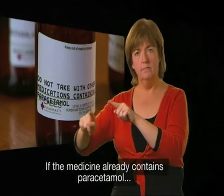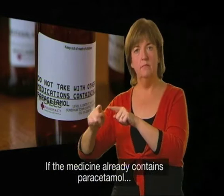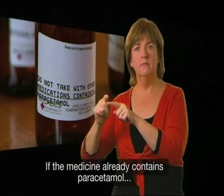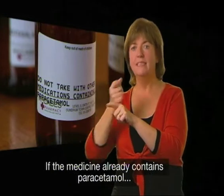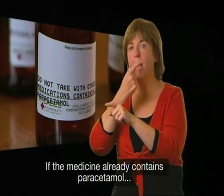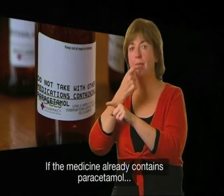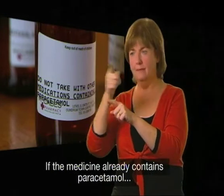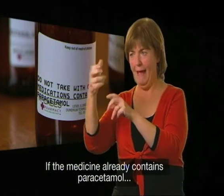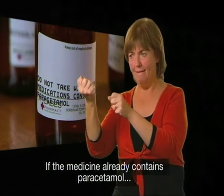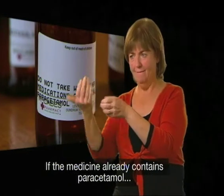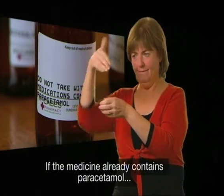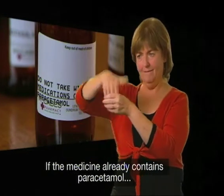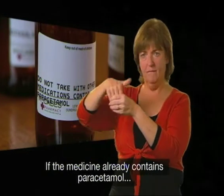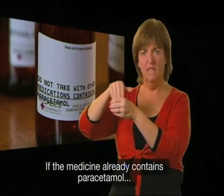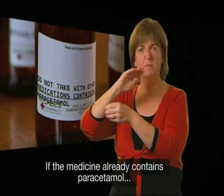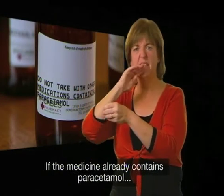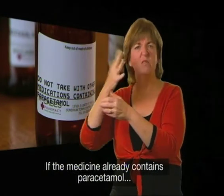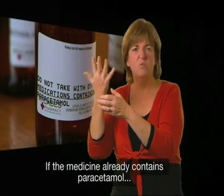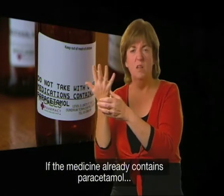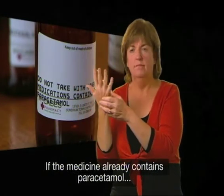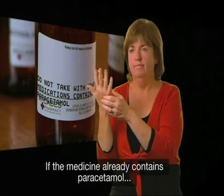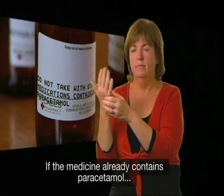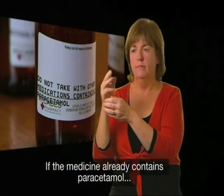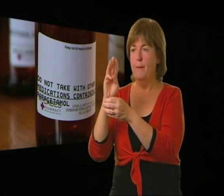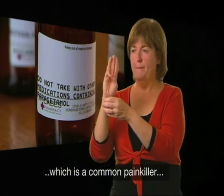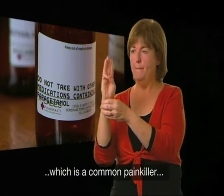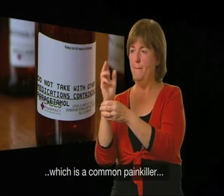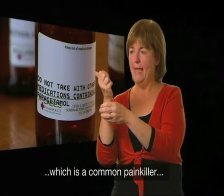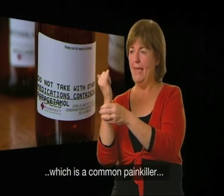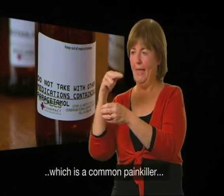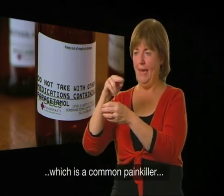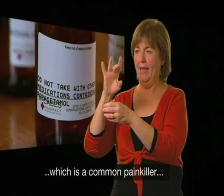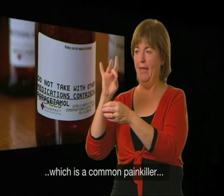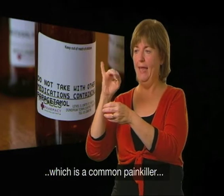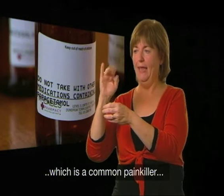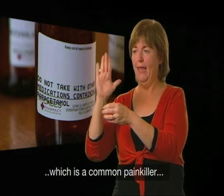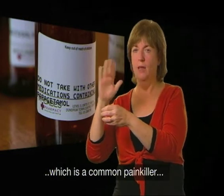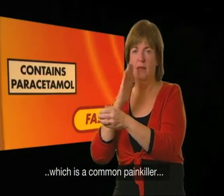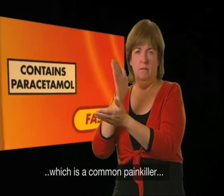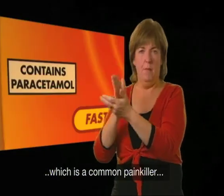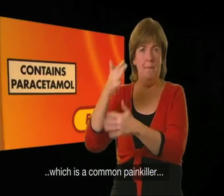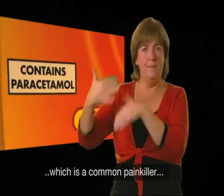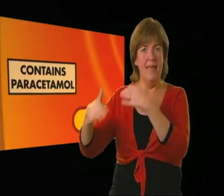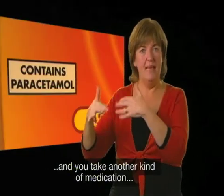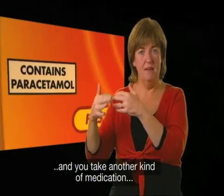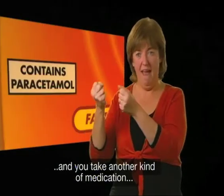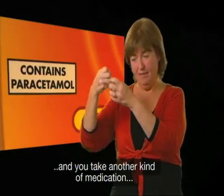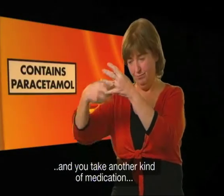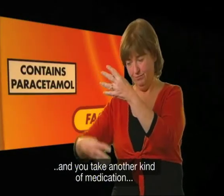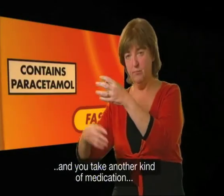If the medicine already contains paracetamol, which is a common painkiller, and you take another kind